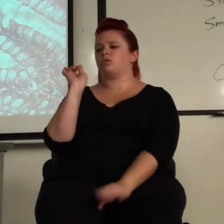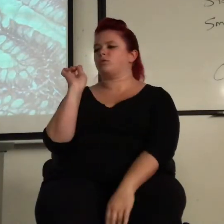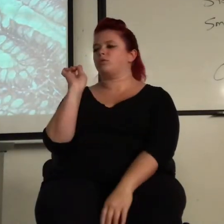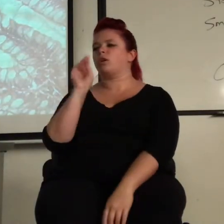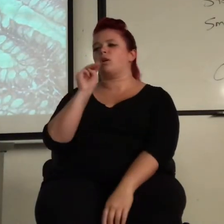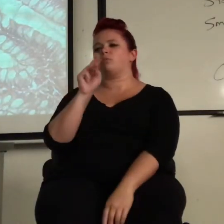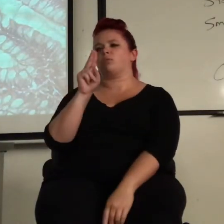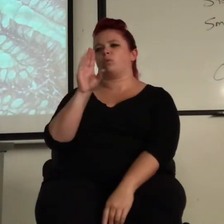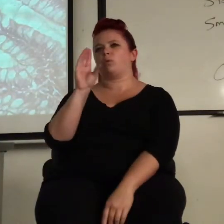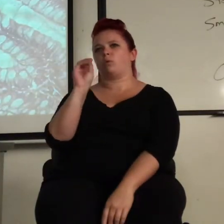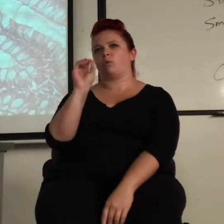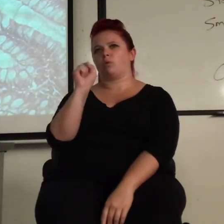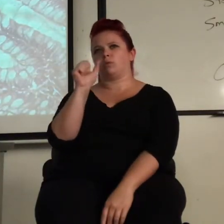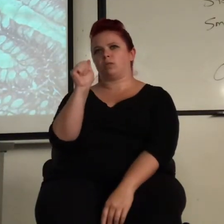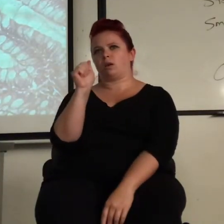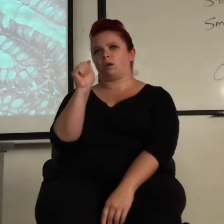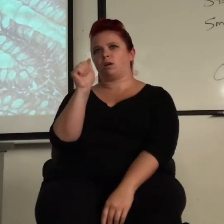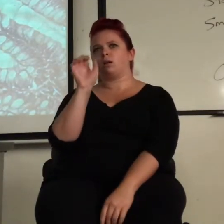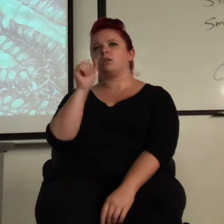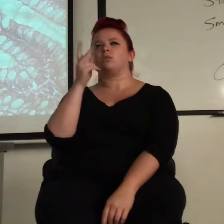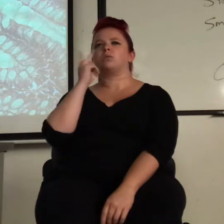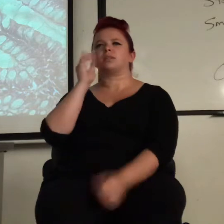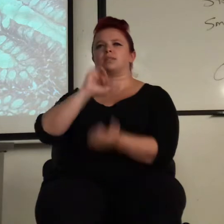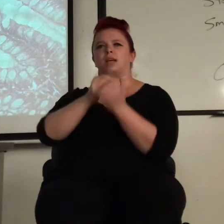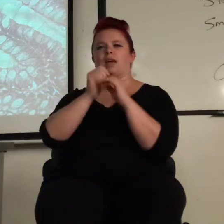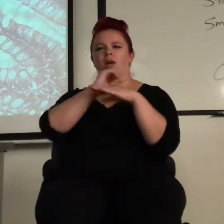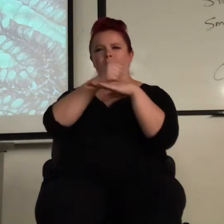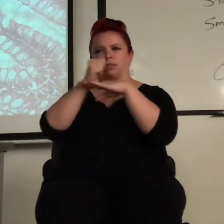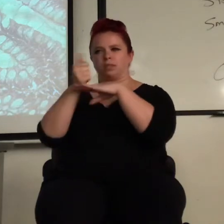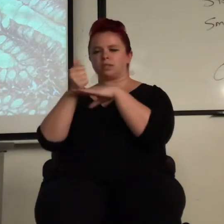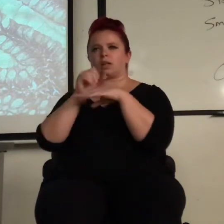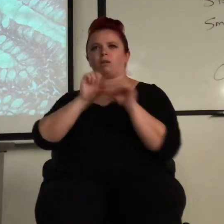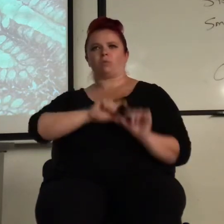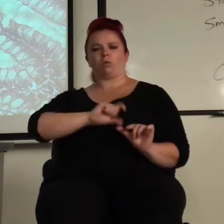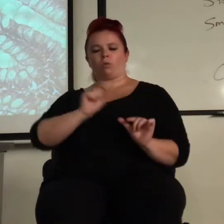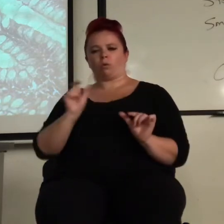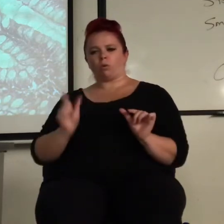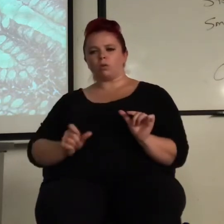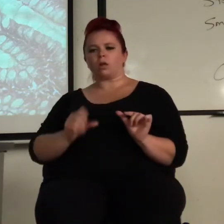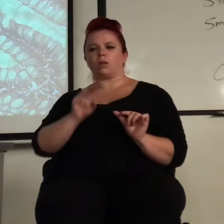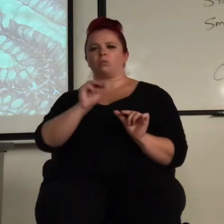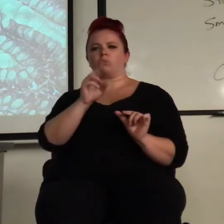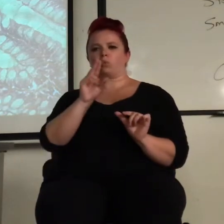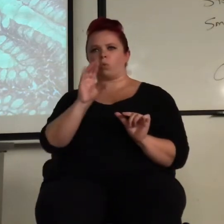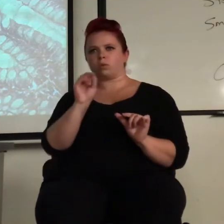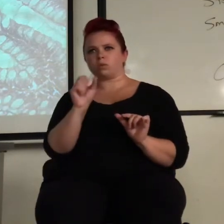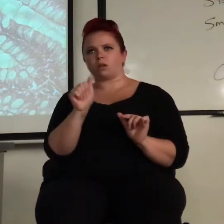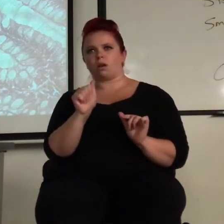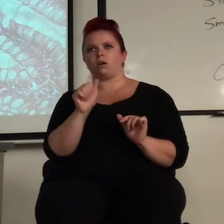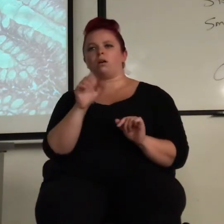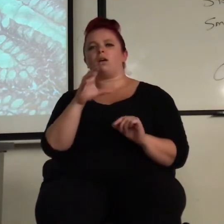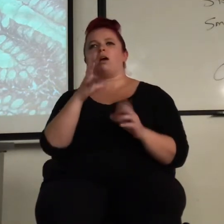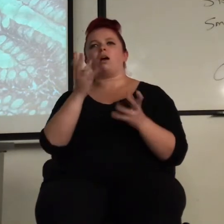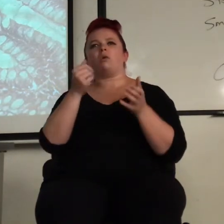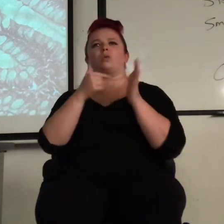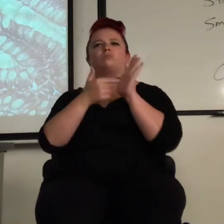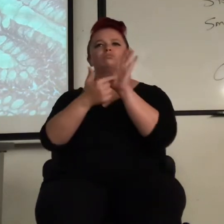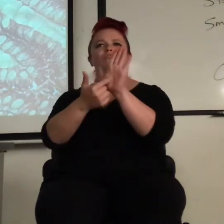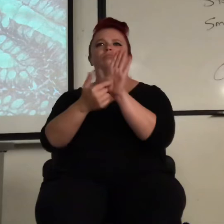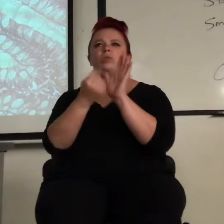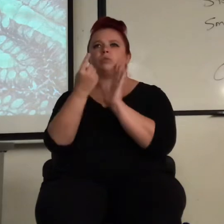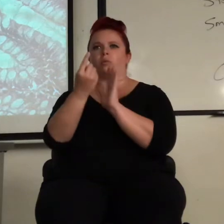the mucosa. So you can see the arrangement of the colon mucosa. And I want to highlight, I'll point to one,